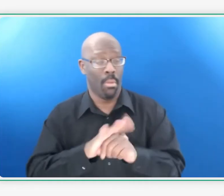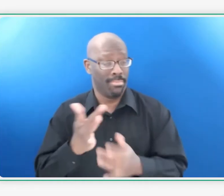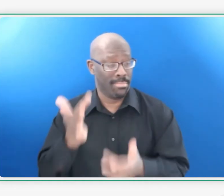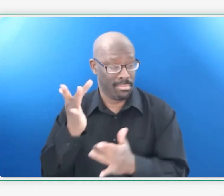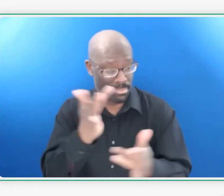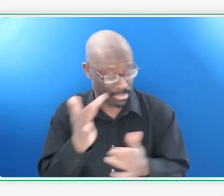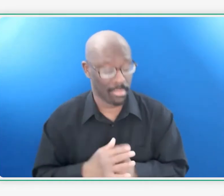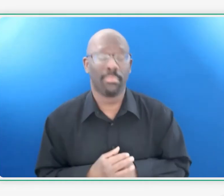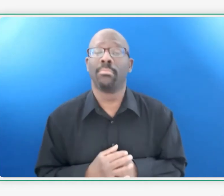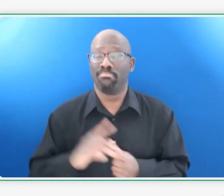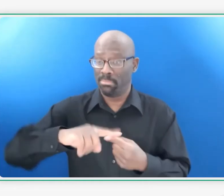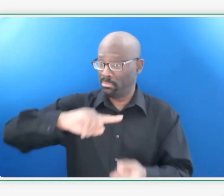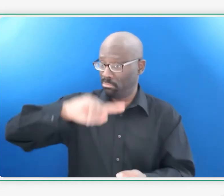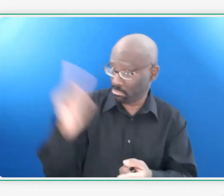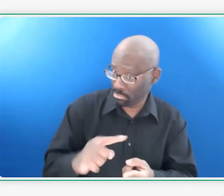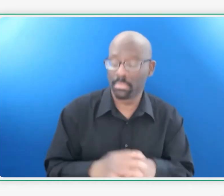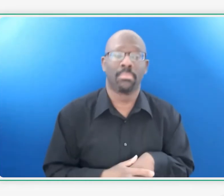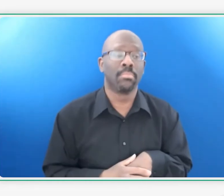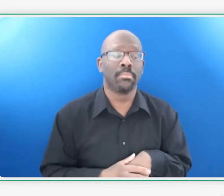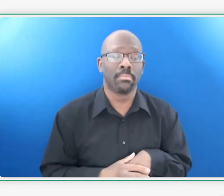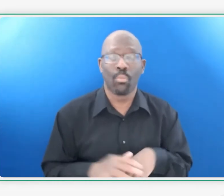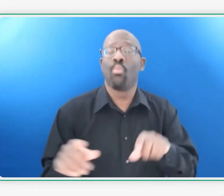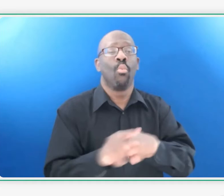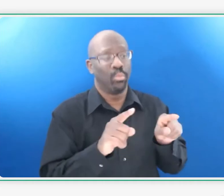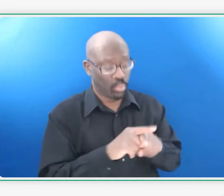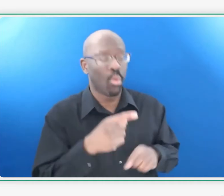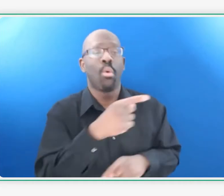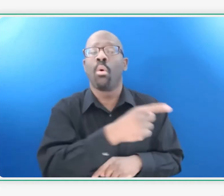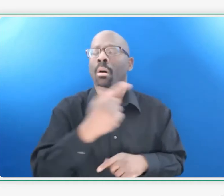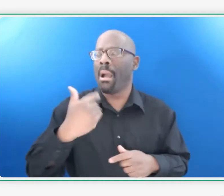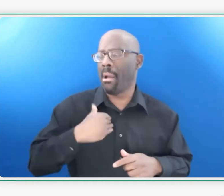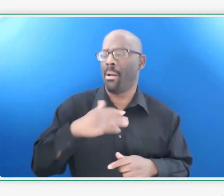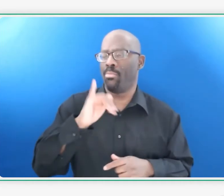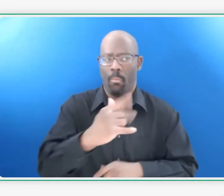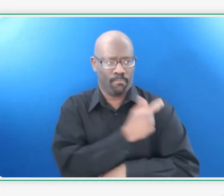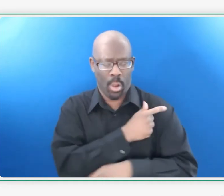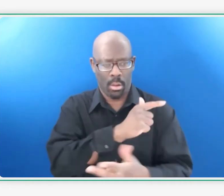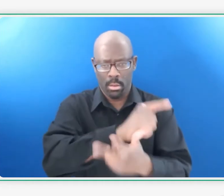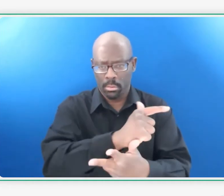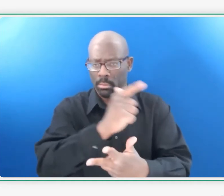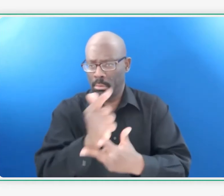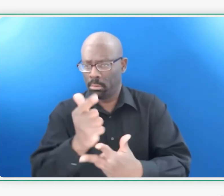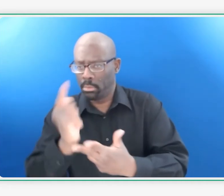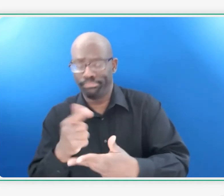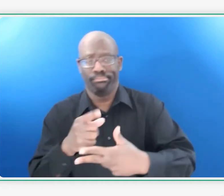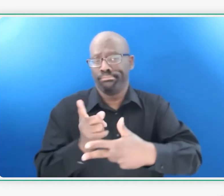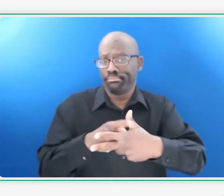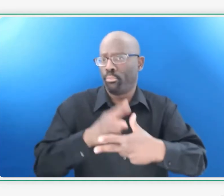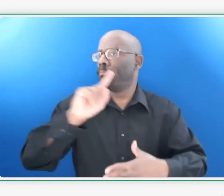We've also seen hospitals be overwhelmed with high rates of hospitalization. That'll also reduce as well.